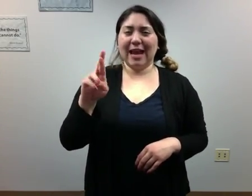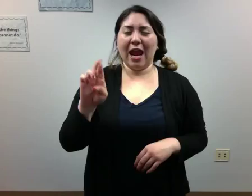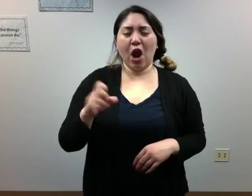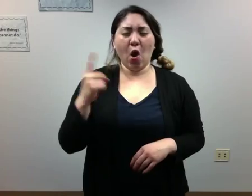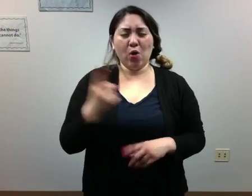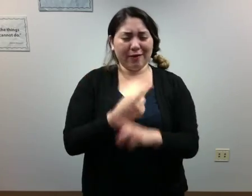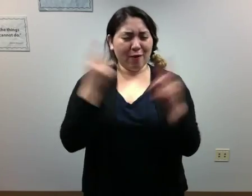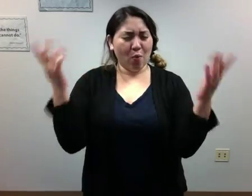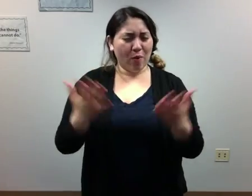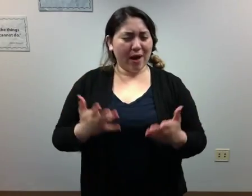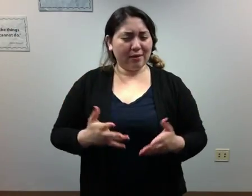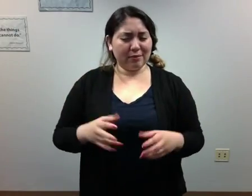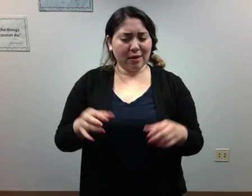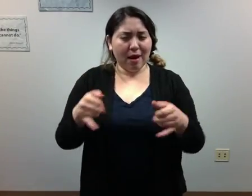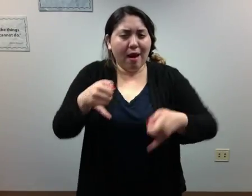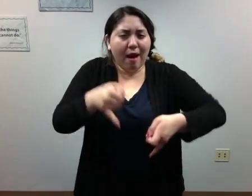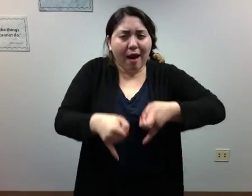high heels.